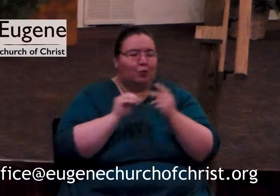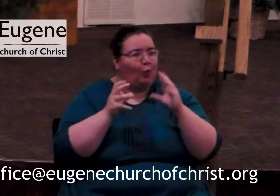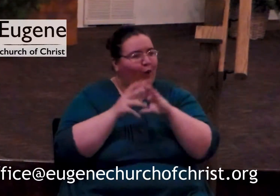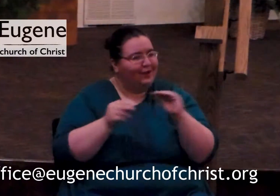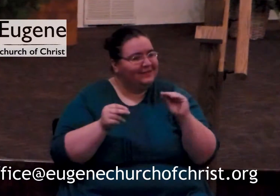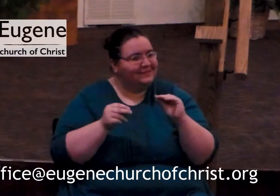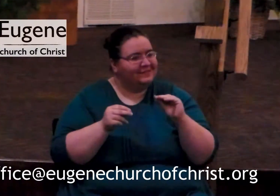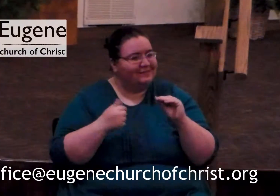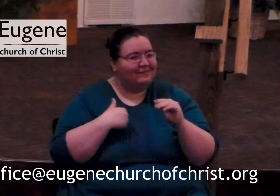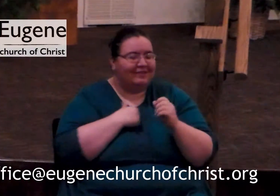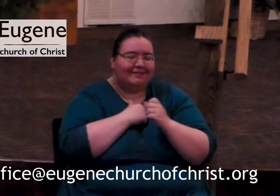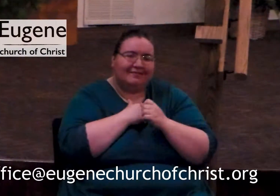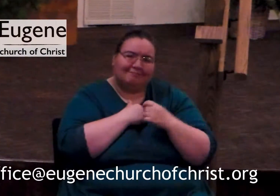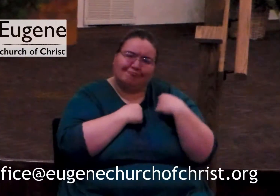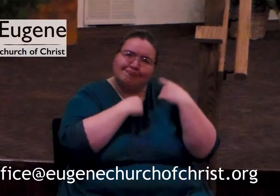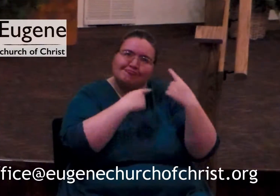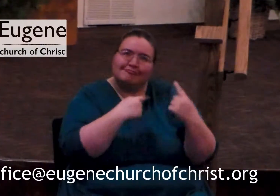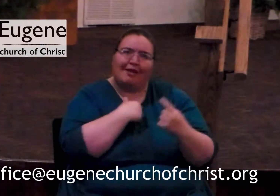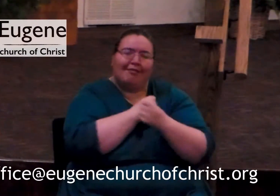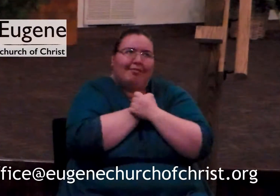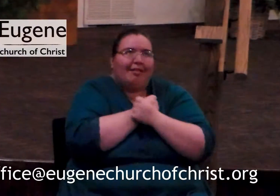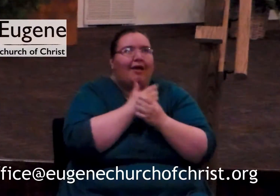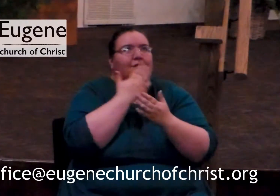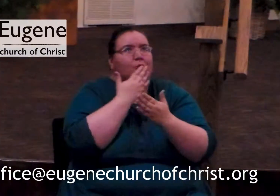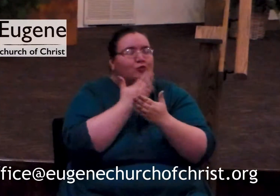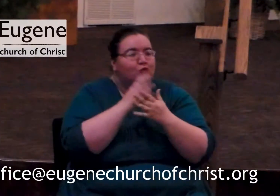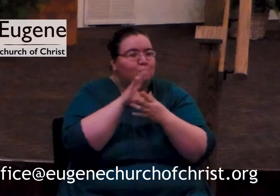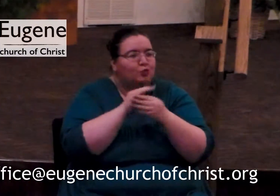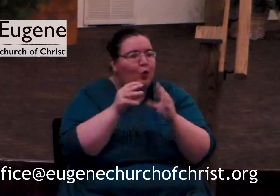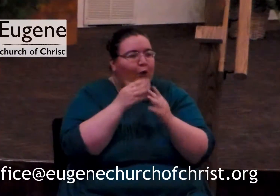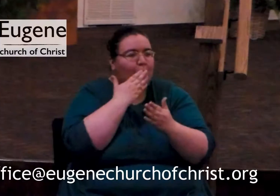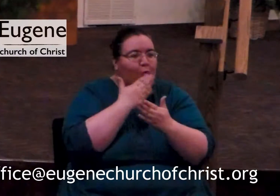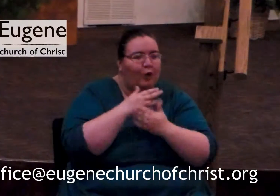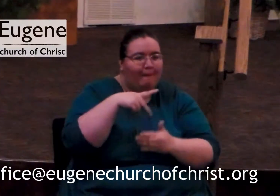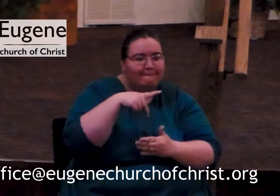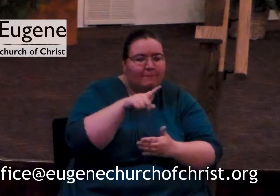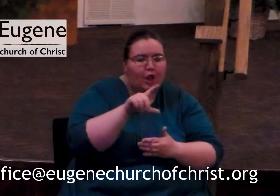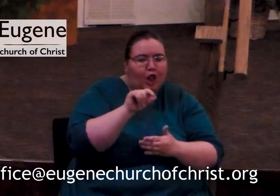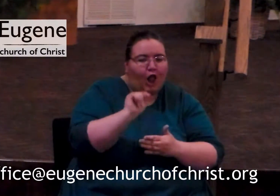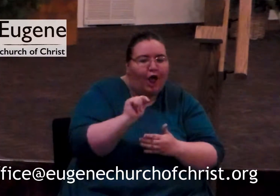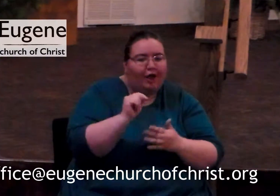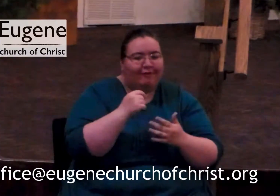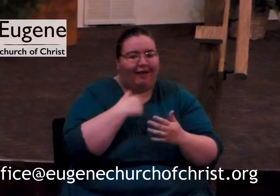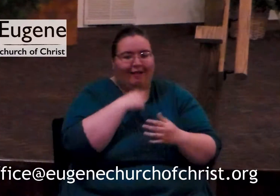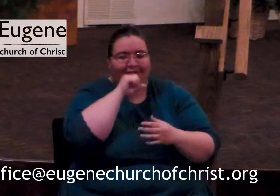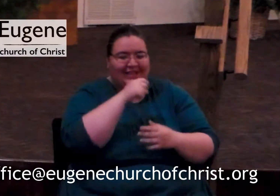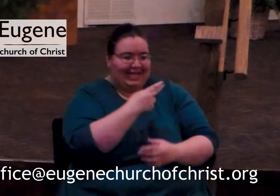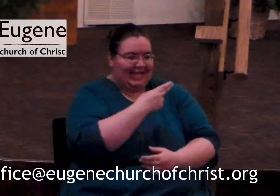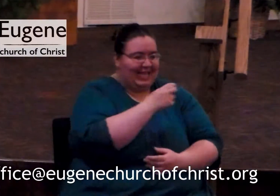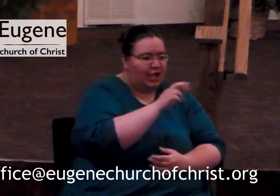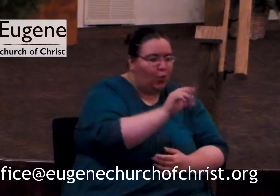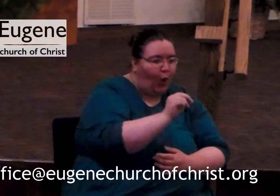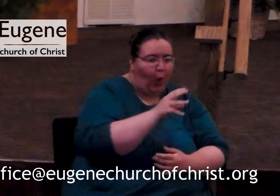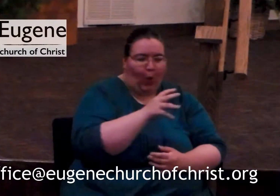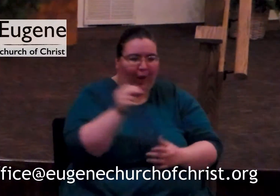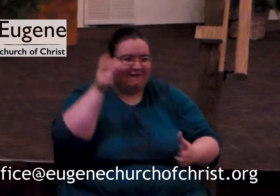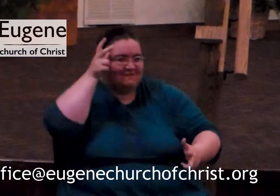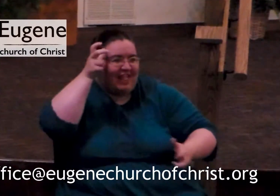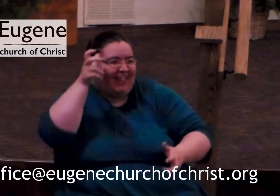good story. I love a good plot. I love the heroes and the villains of a story. I love things that are an analogy to something else that help